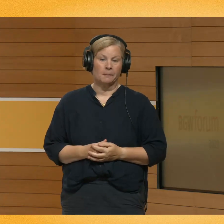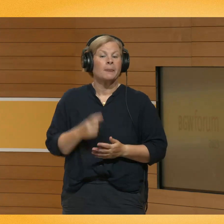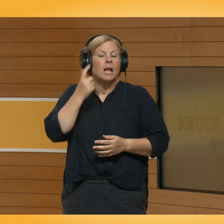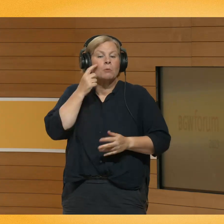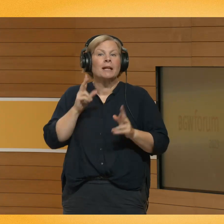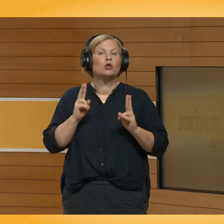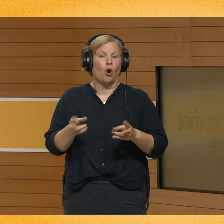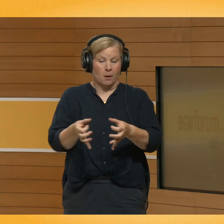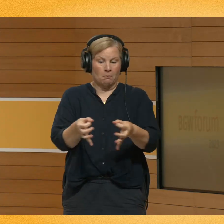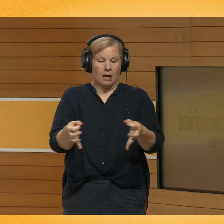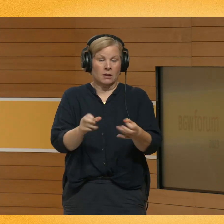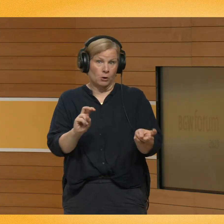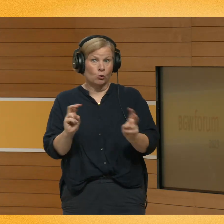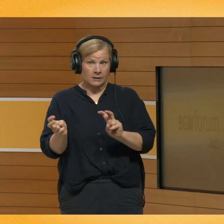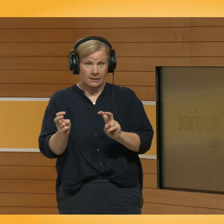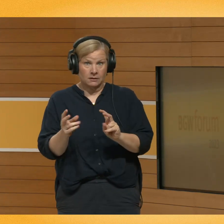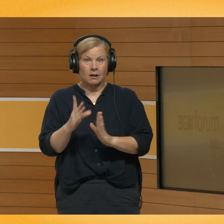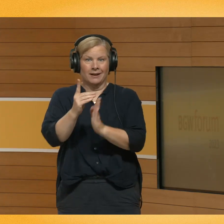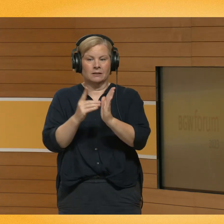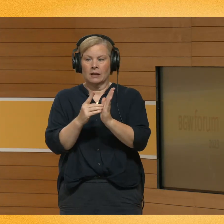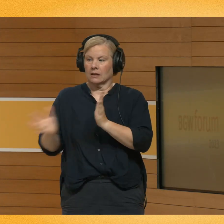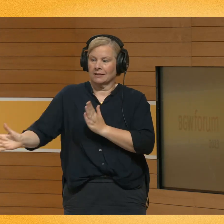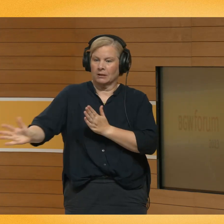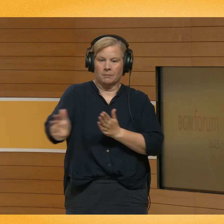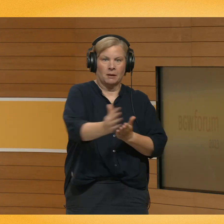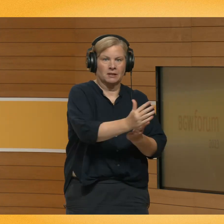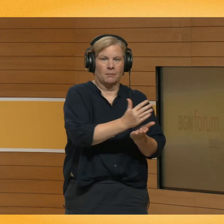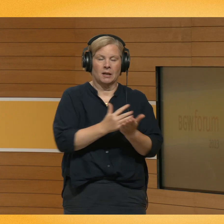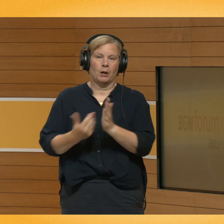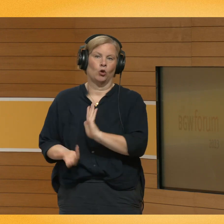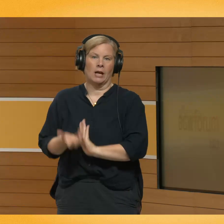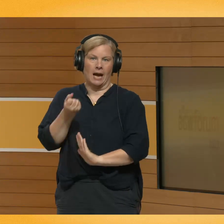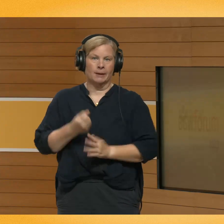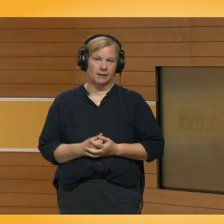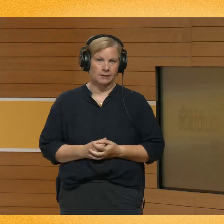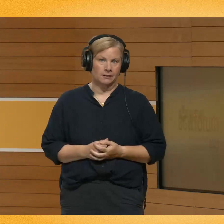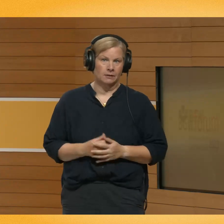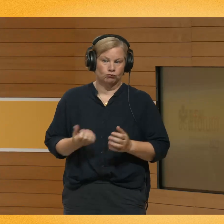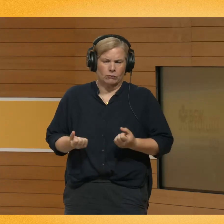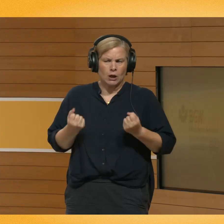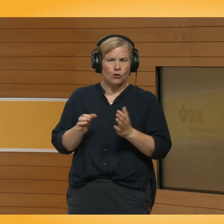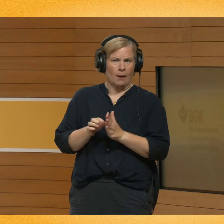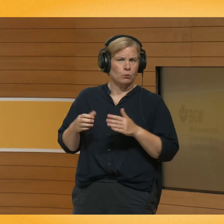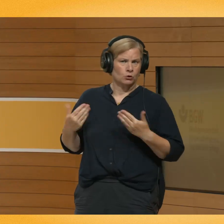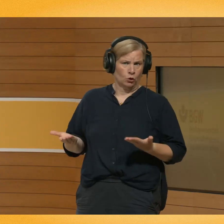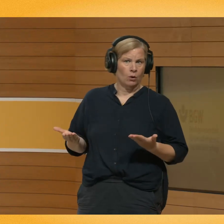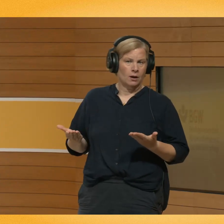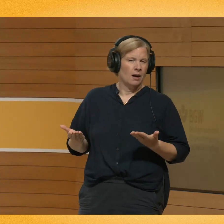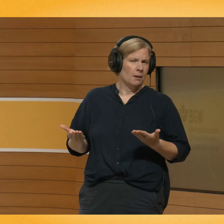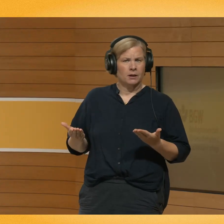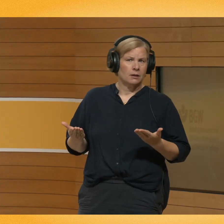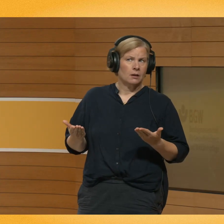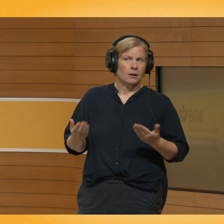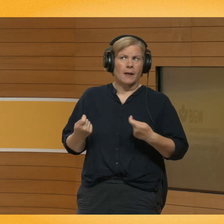the focus is on the data. But I know, Dorothea, from a Magnet for your point of view, From a research perspective,